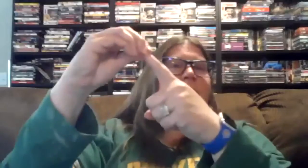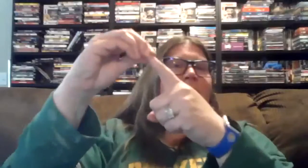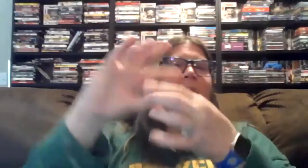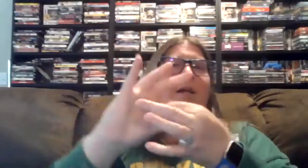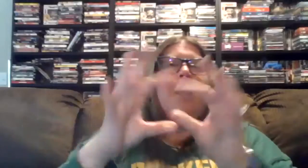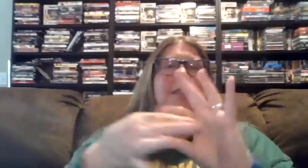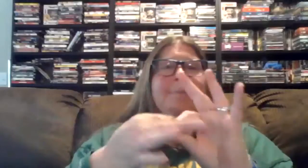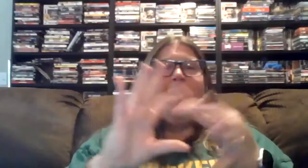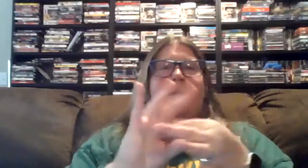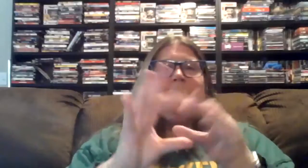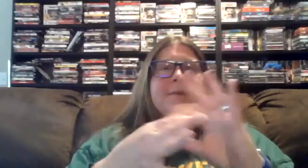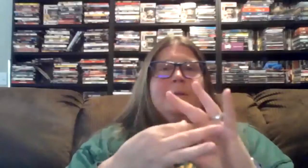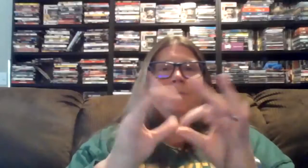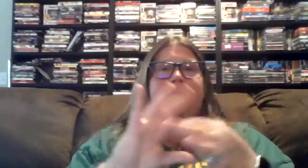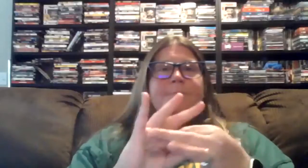Special Olympics.